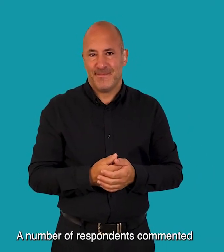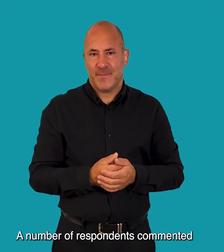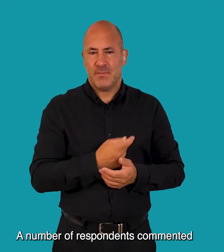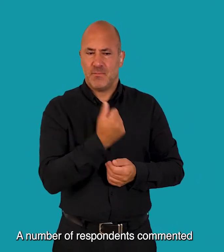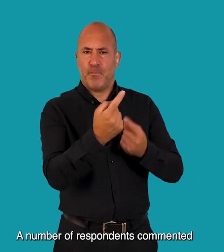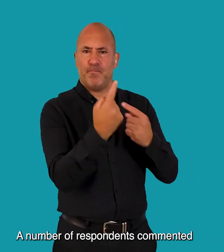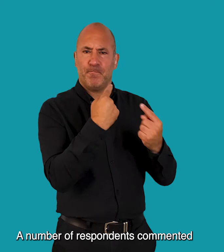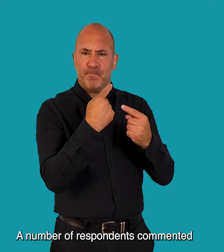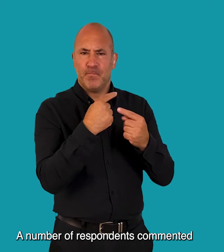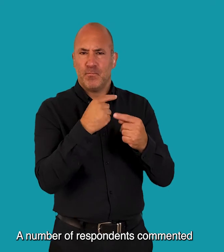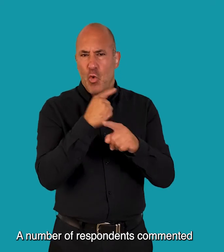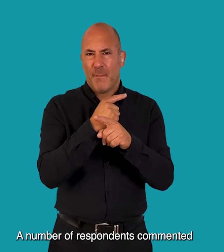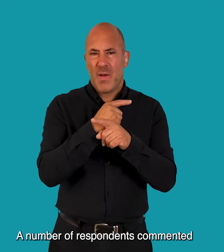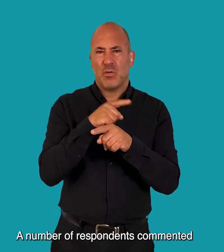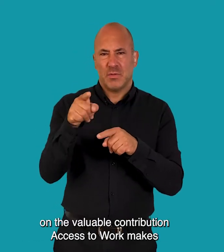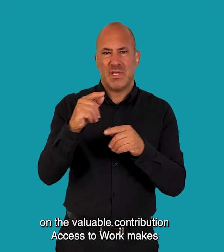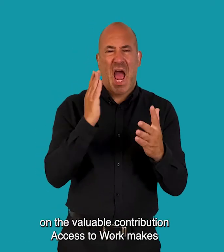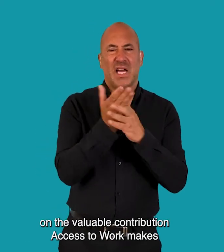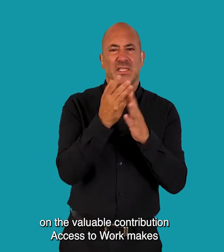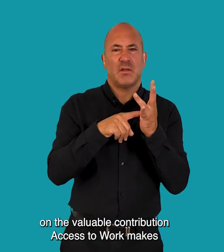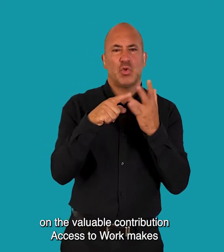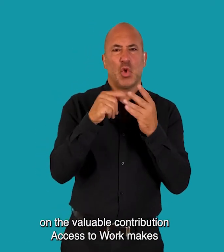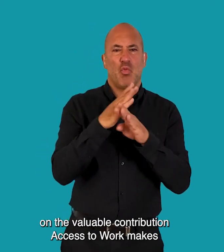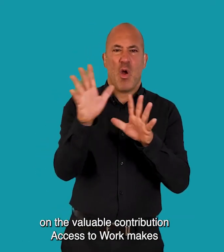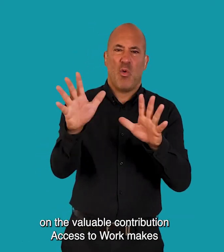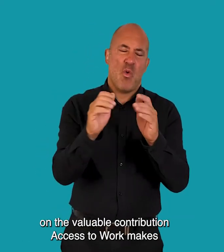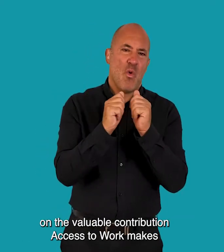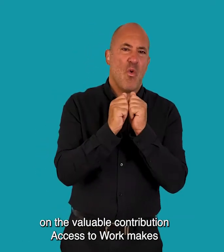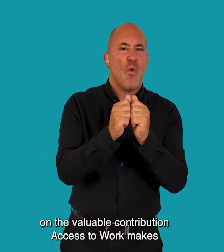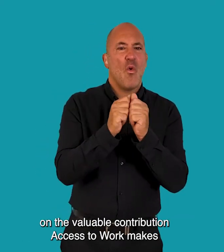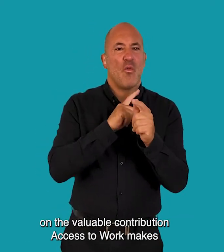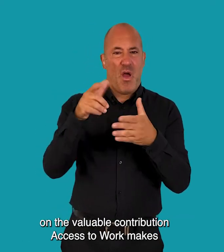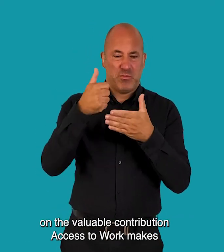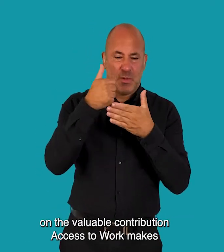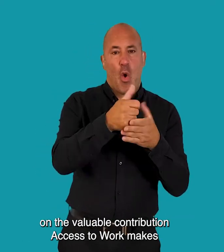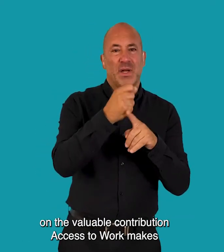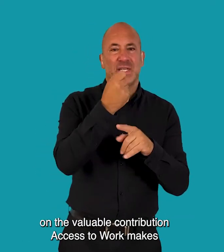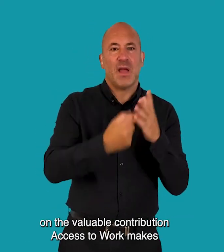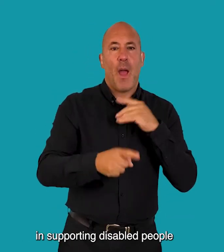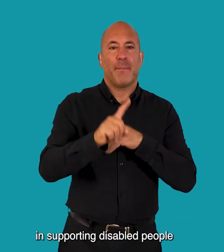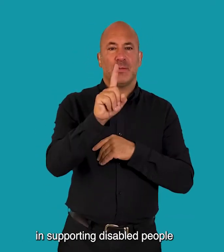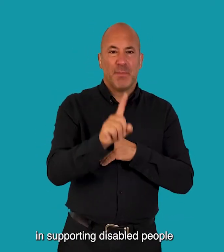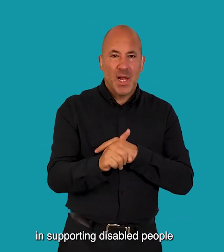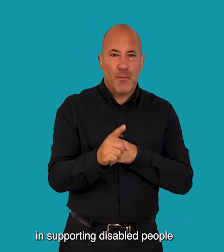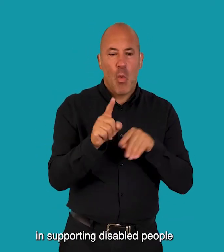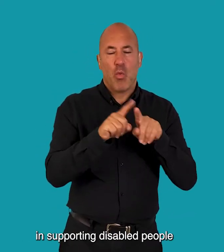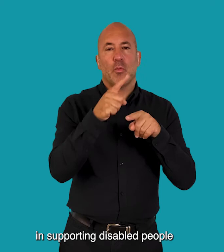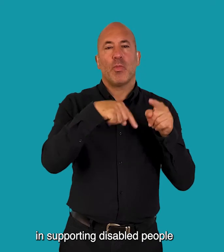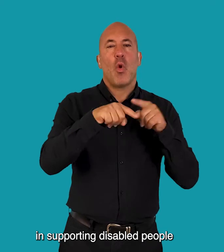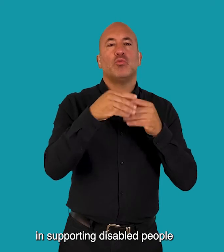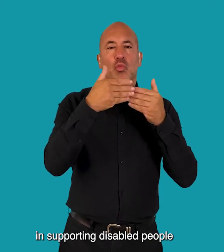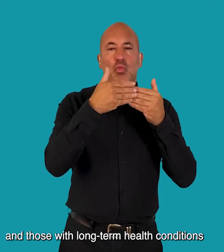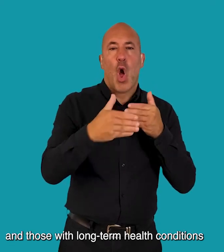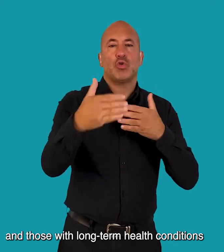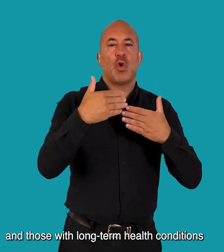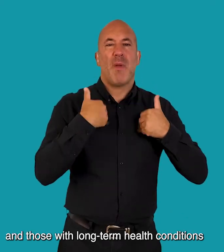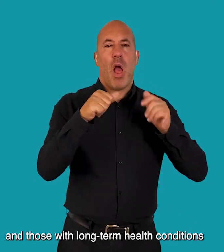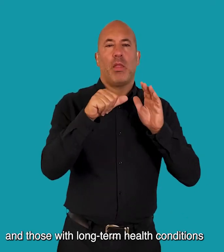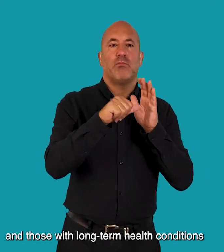of respondents commented on the valuable contribution Access to Work makes in supporting disabled people and those with long-term